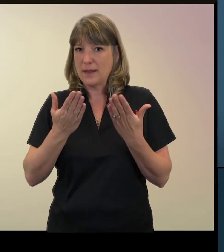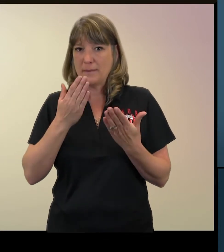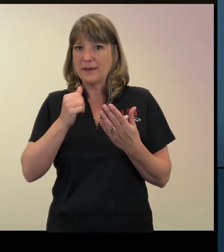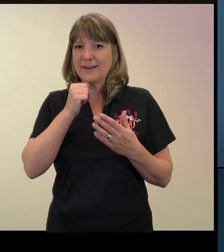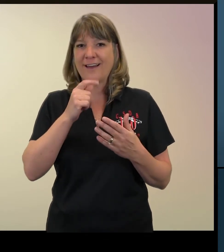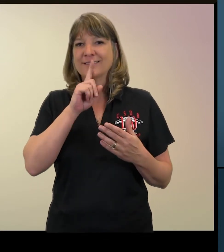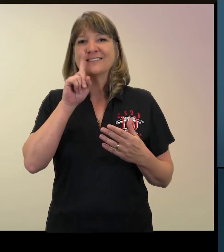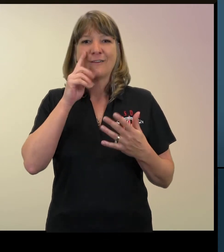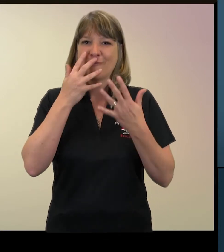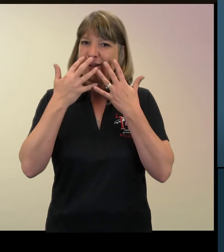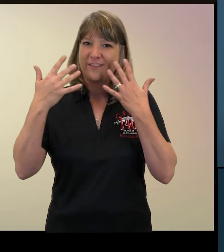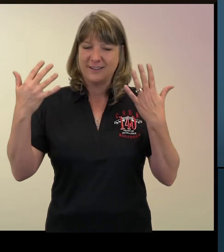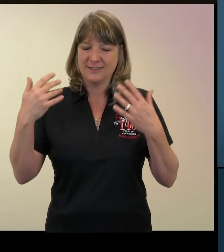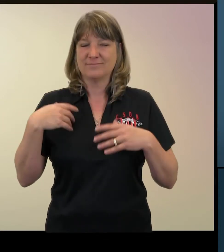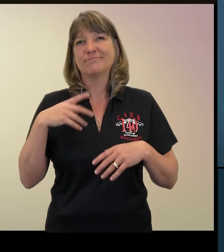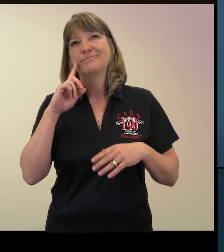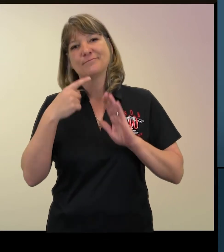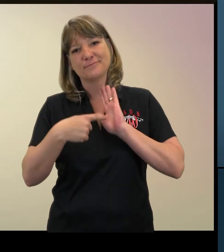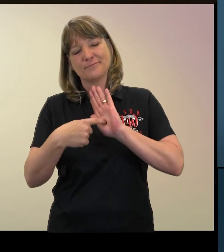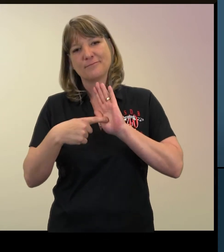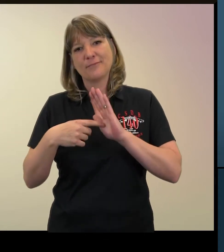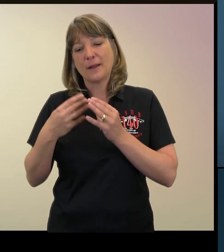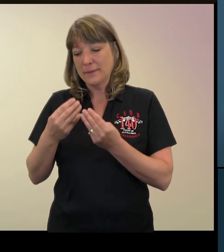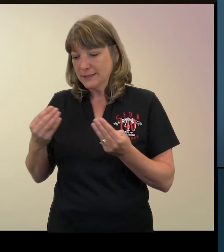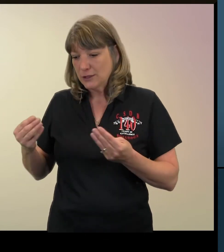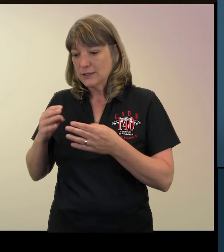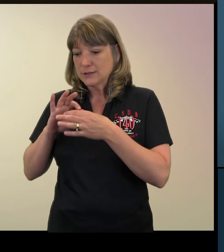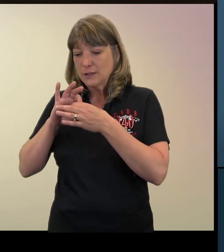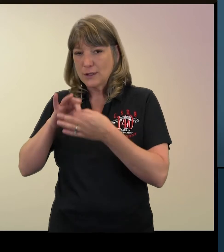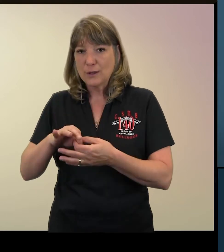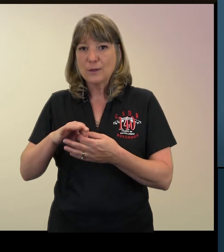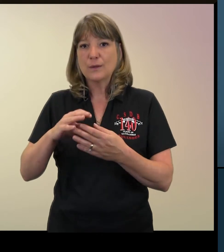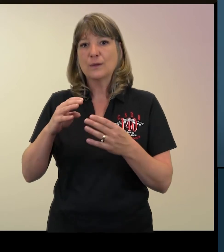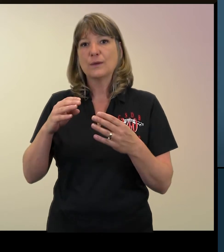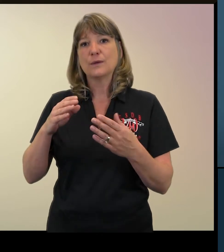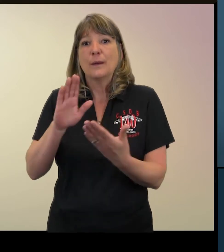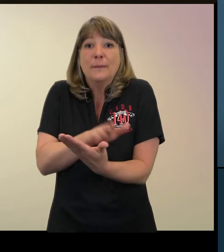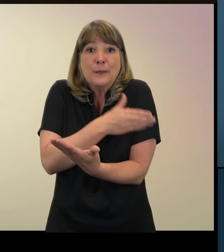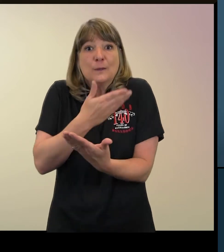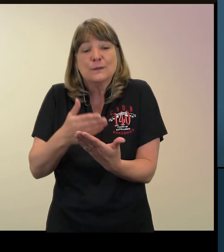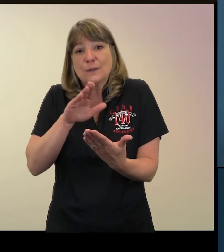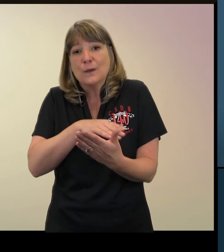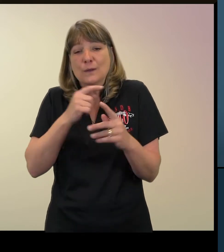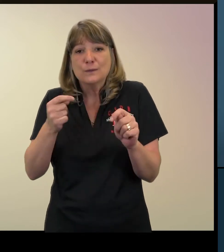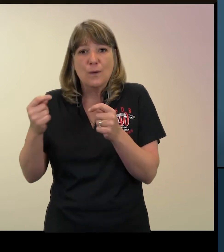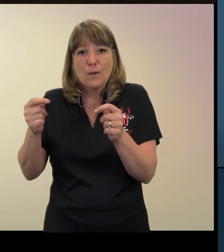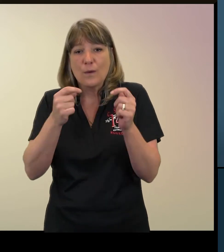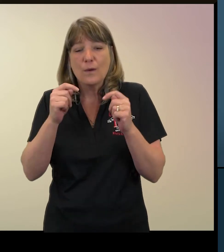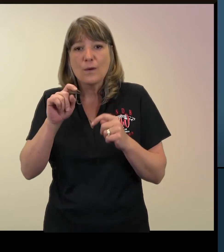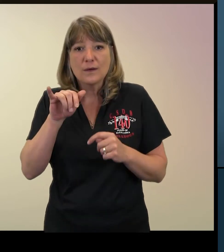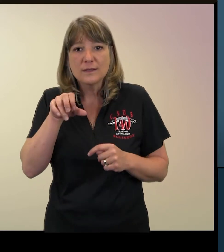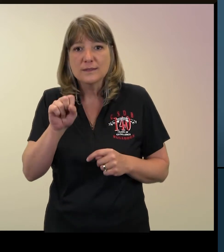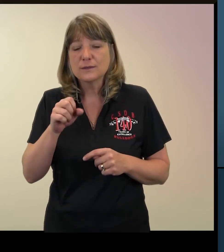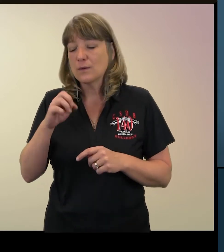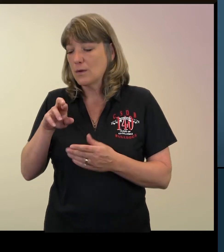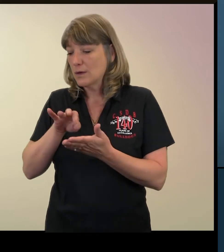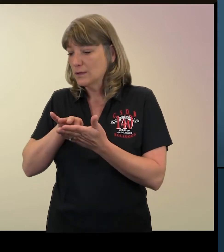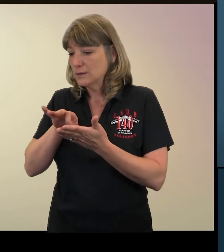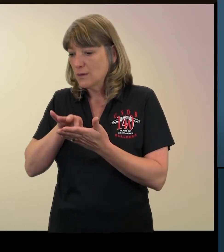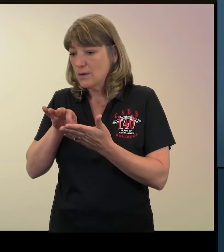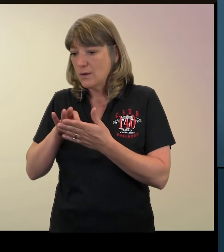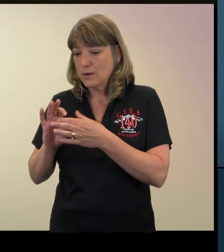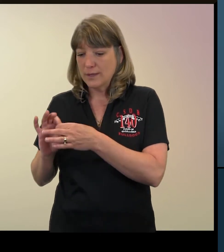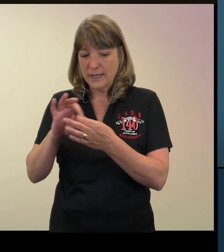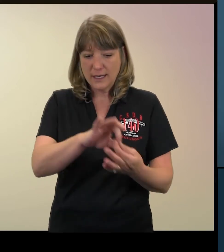may not be as deaf-friendly. So for example, the materials include musical toys, or they're